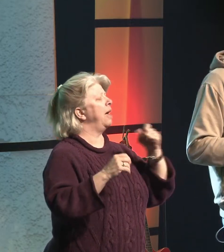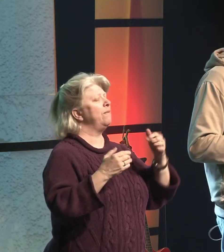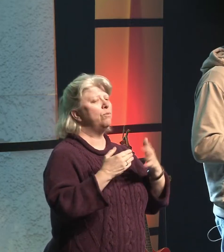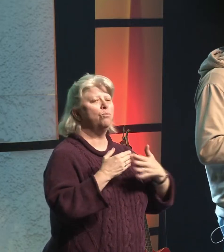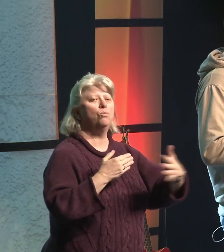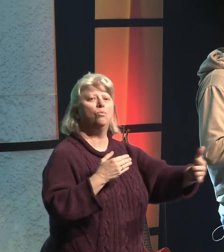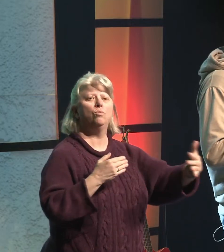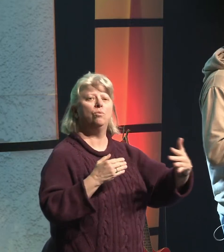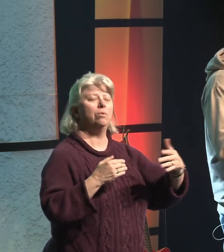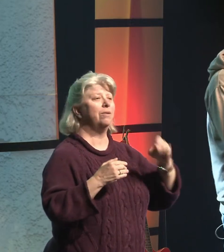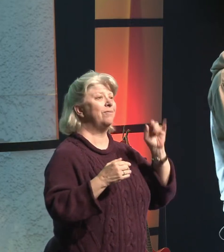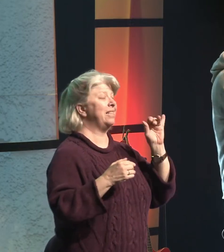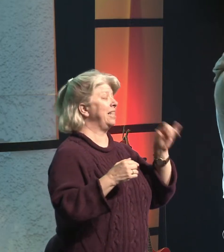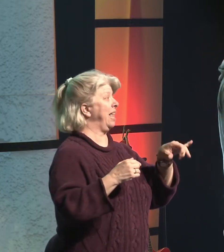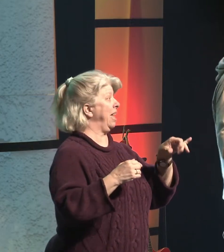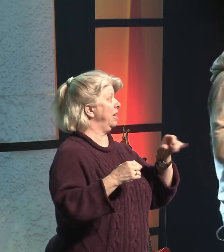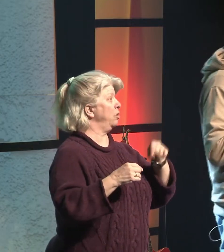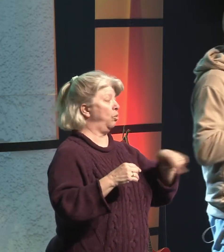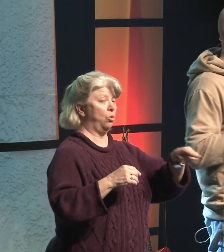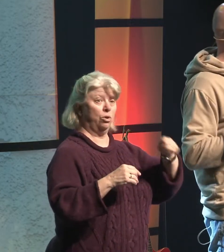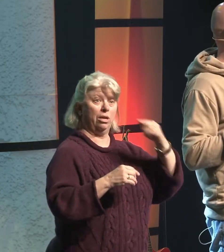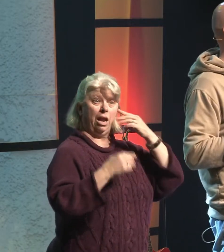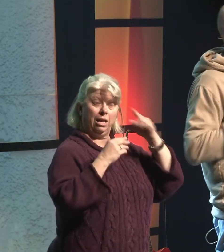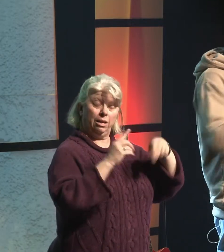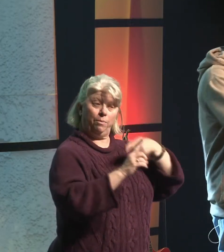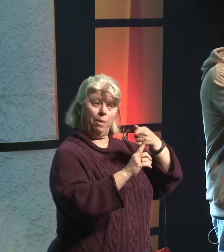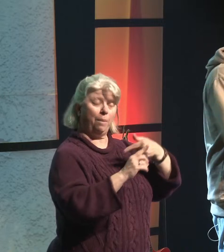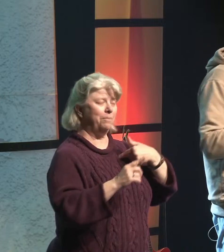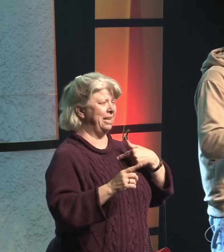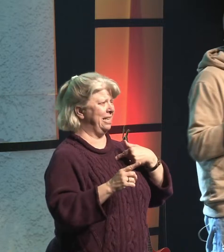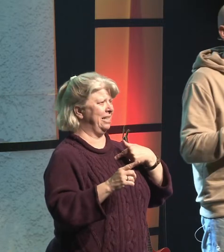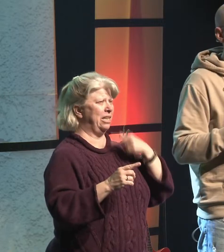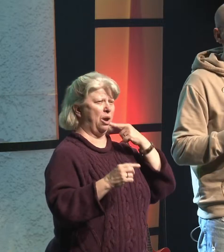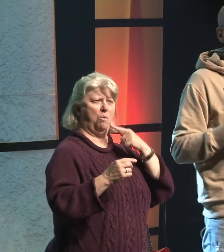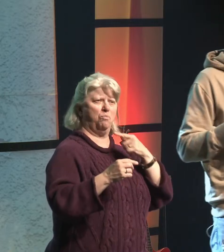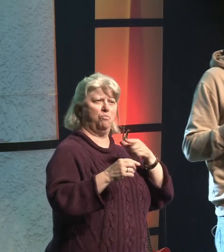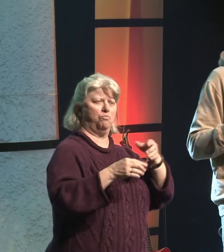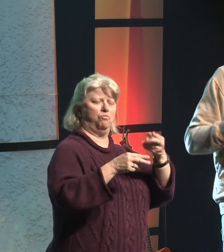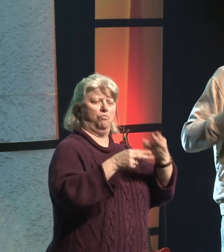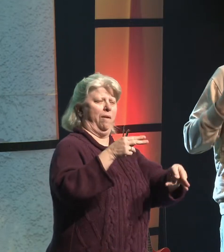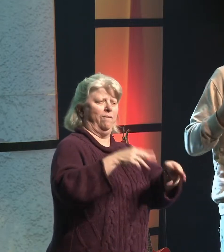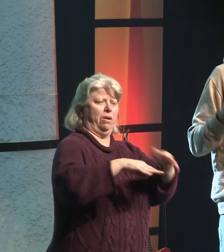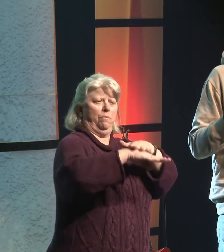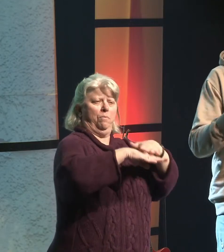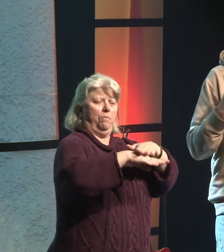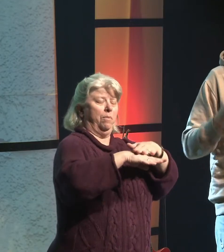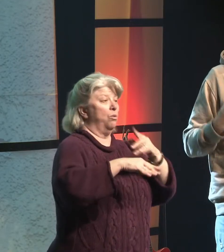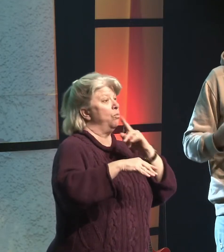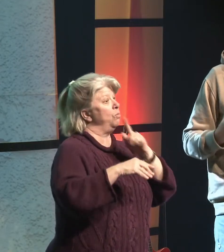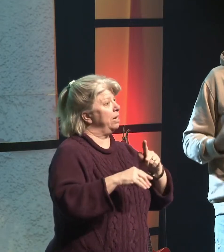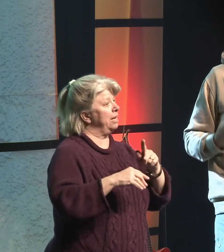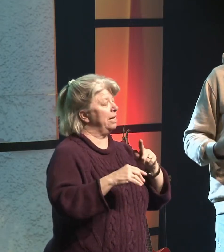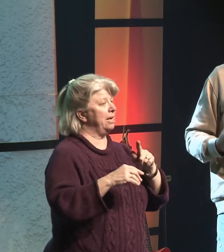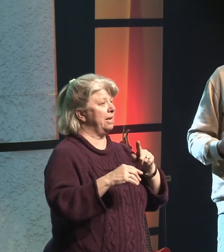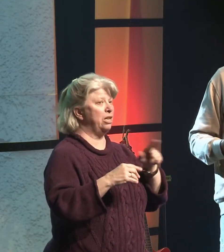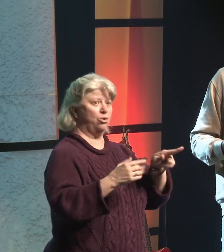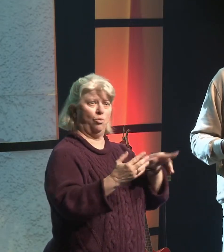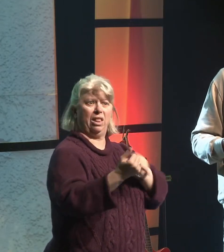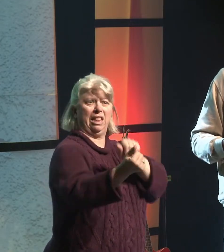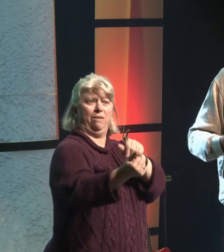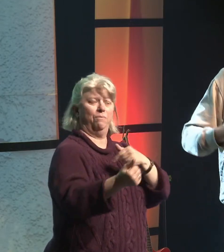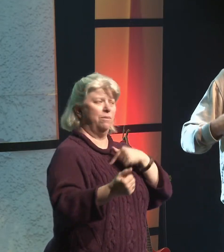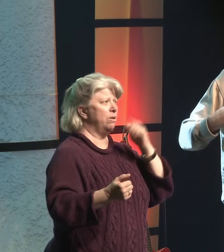for that. If that's where your knowledge about me ends, or my knowledge about you ends, like at the end of the day, you're going to leave me at some